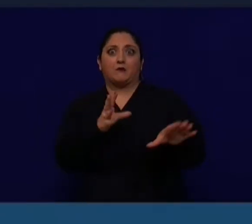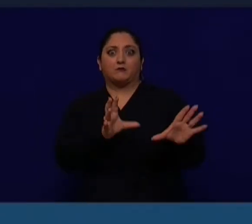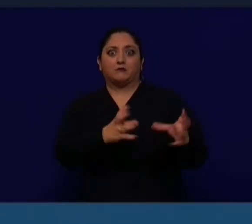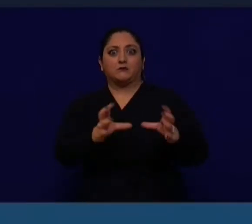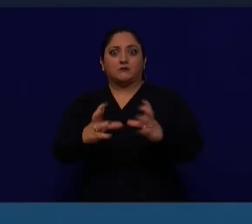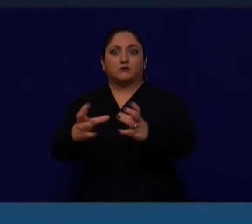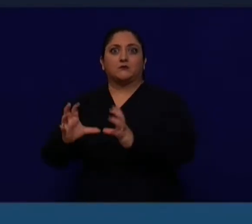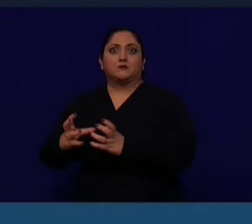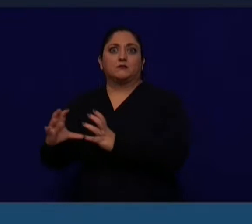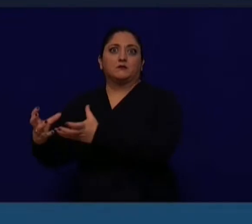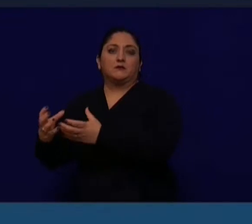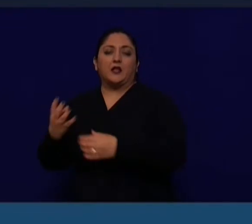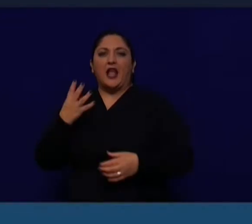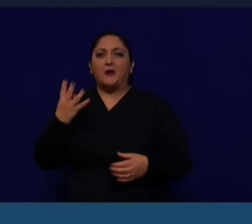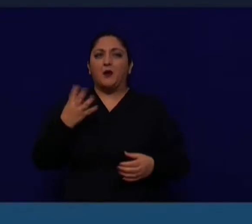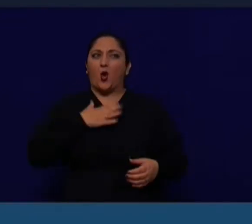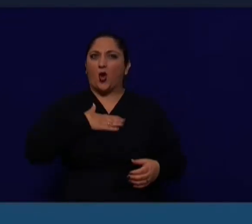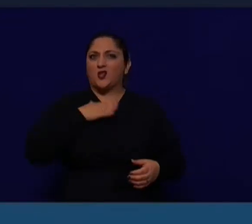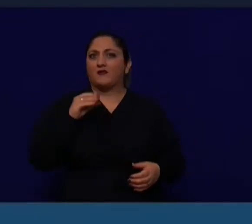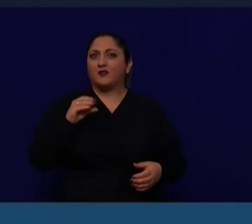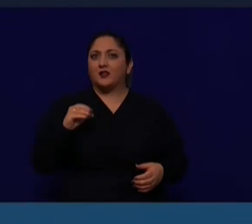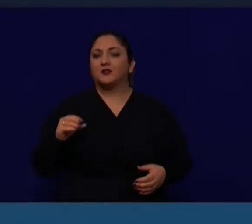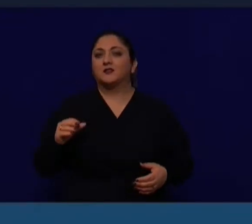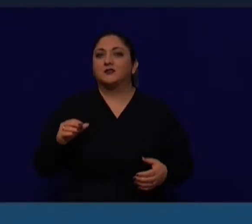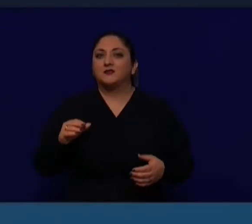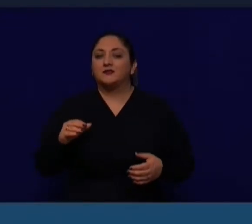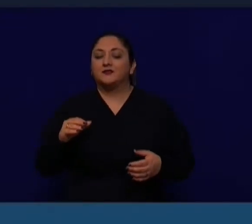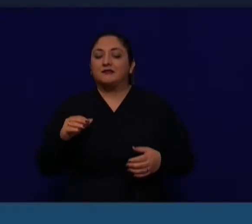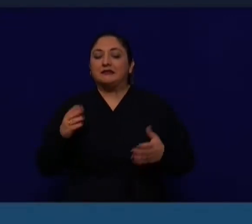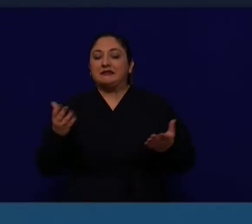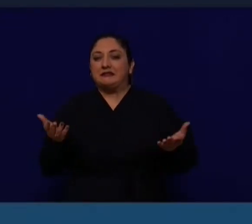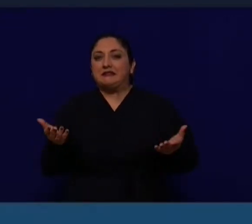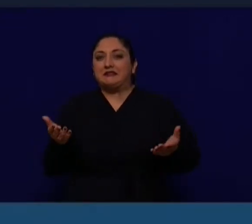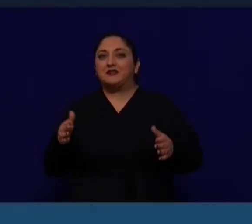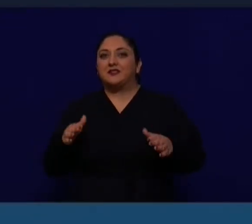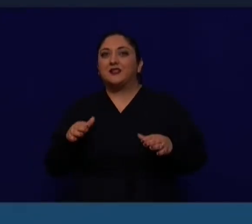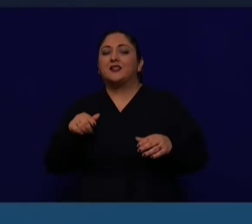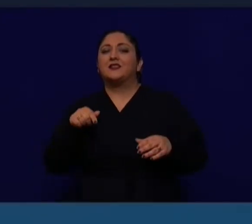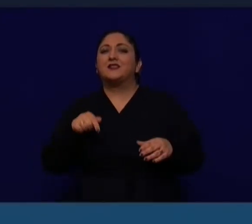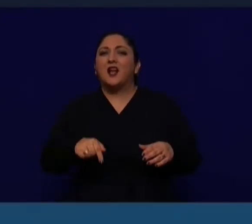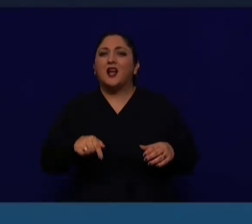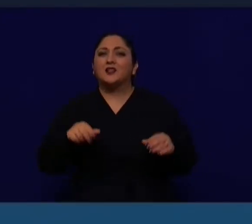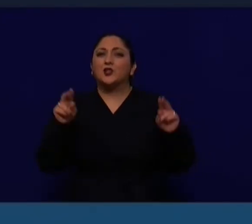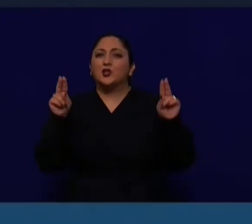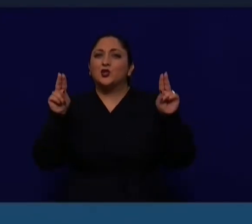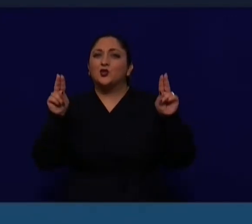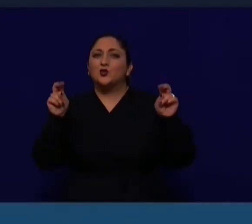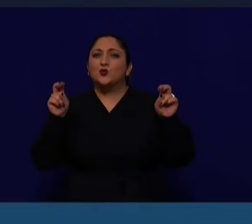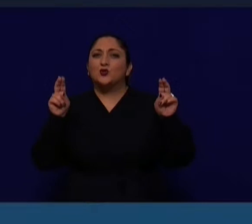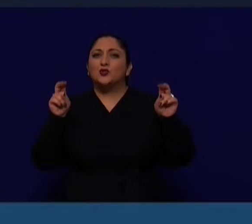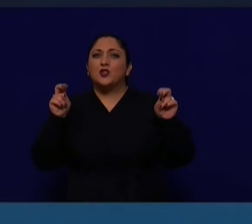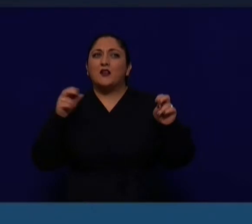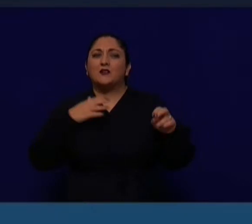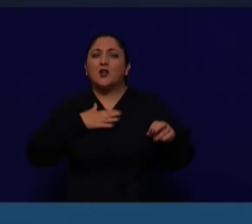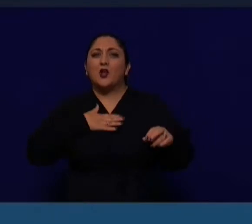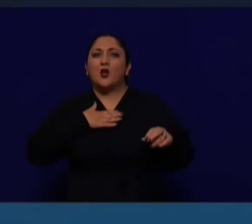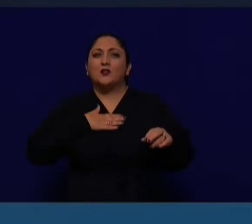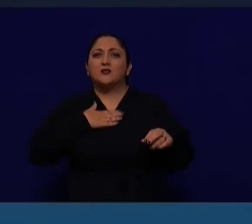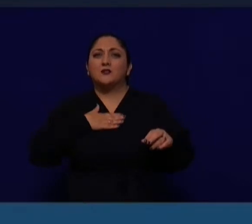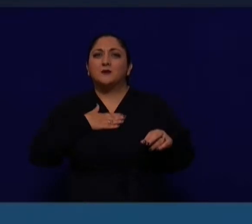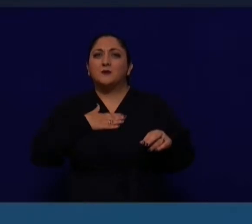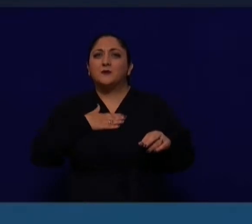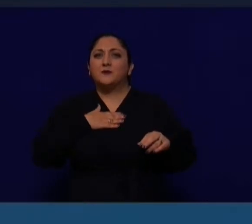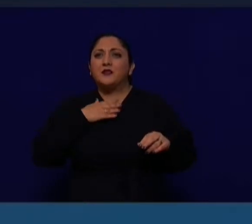f'daqqa. Brabta ma' din it-tema, għalfejn din kienet kif taqbattejt